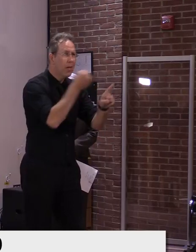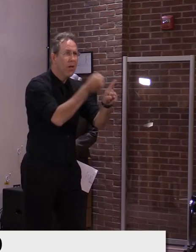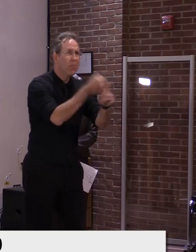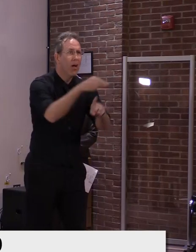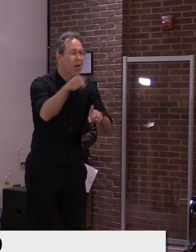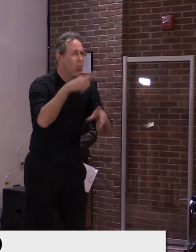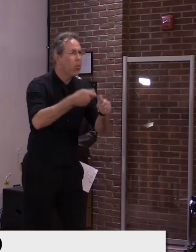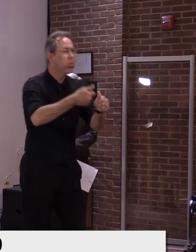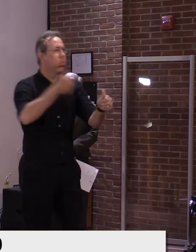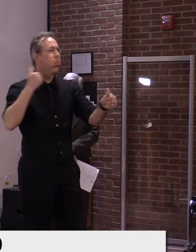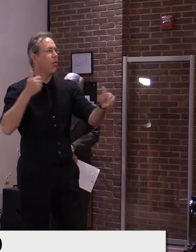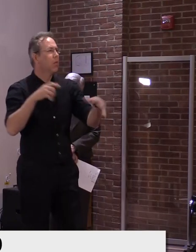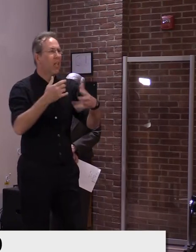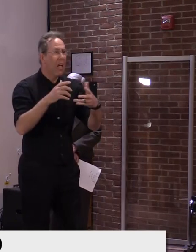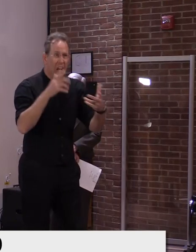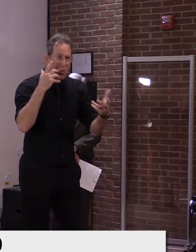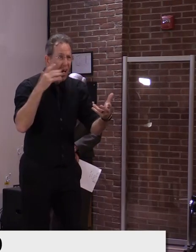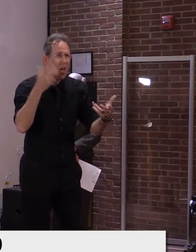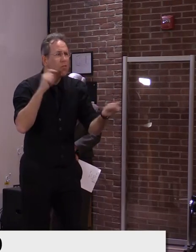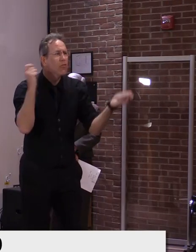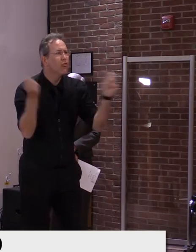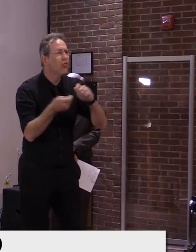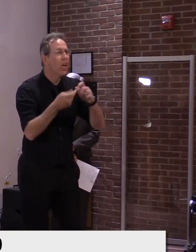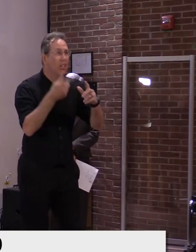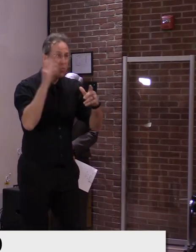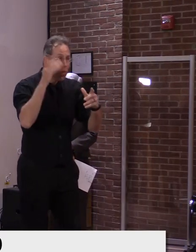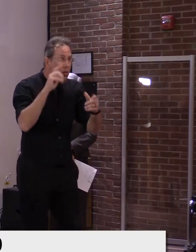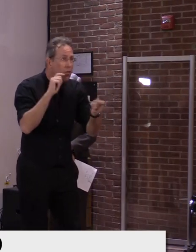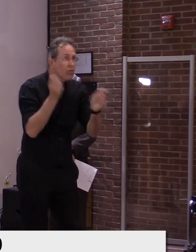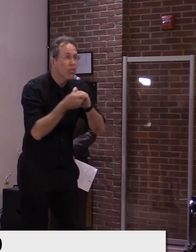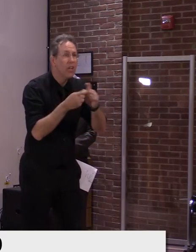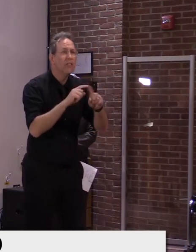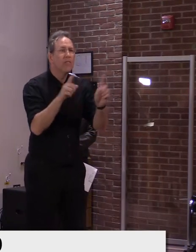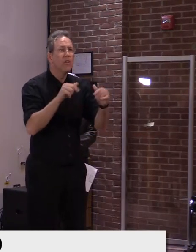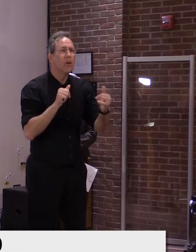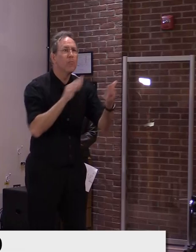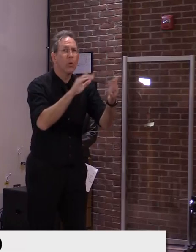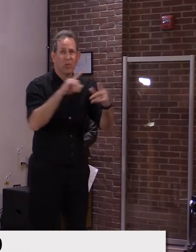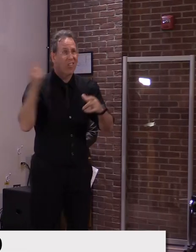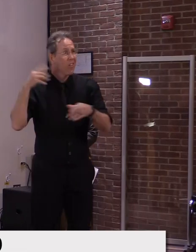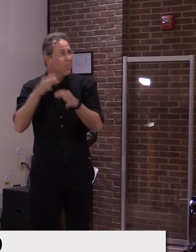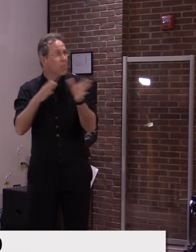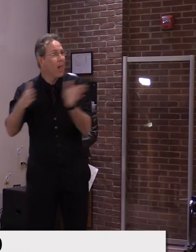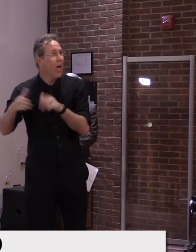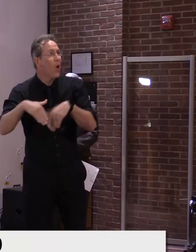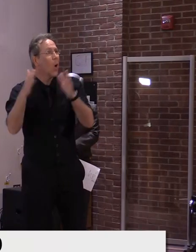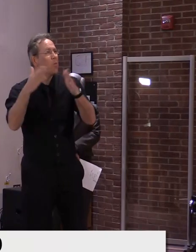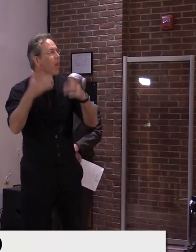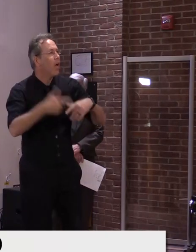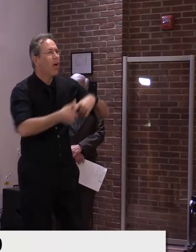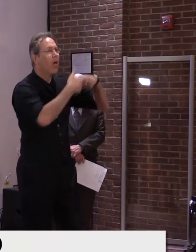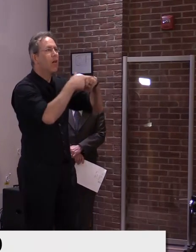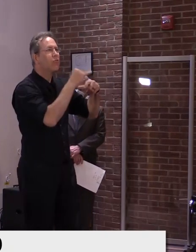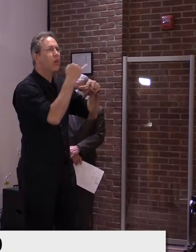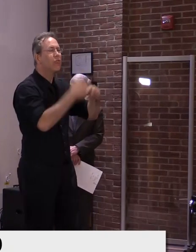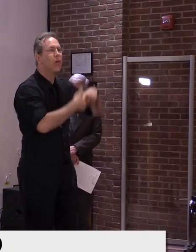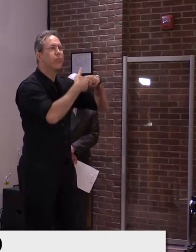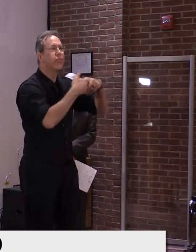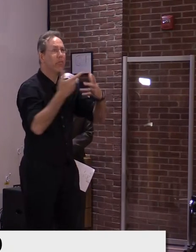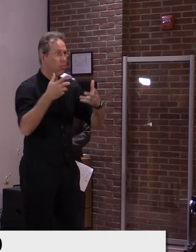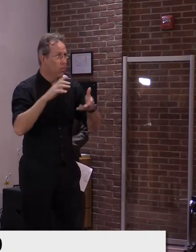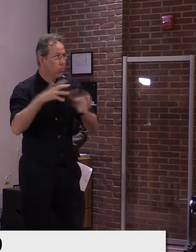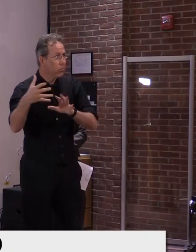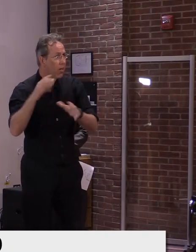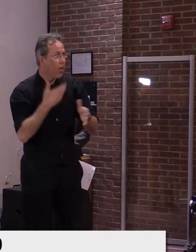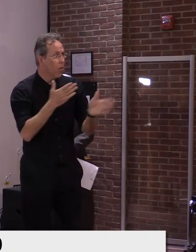date we're all waiting for? Yeah, again, Wilson, I was comforted by the fact that there's an